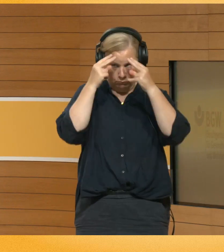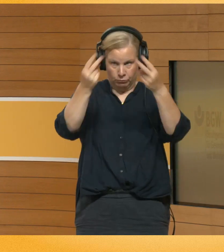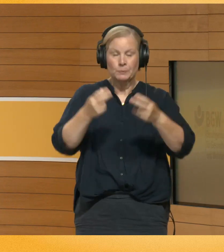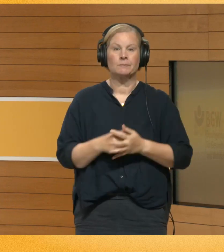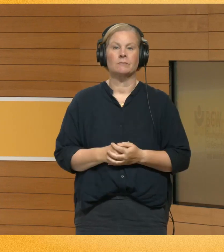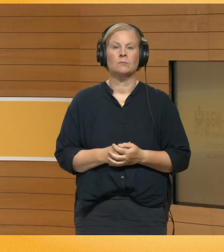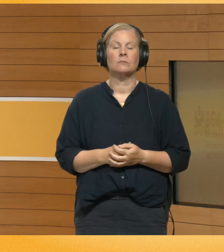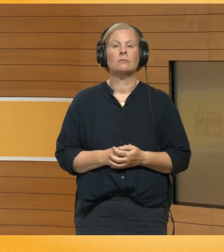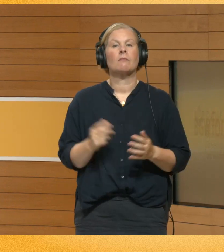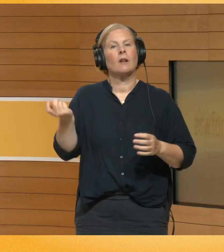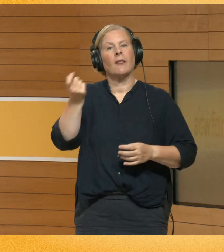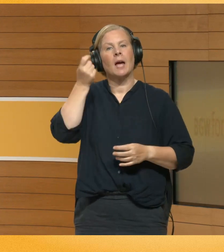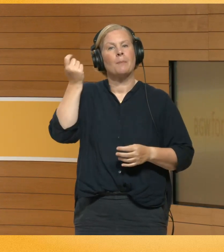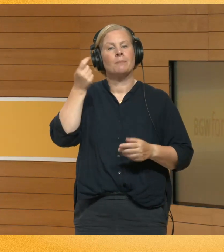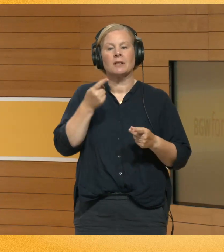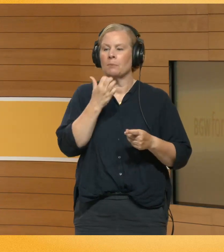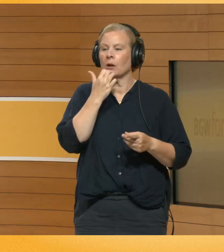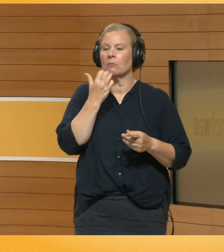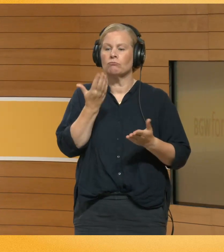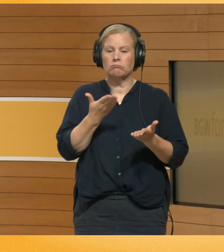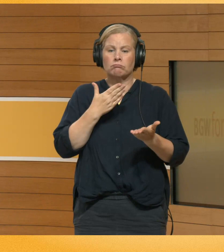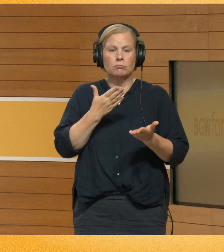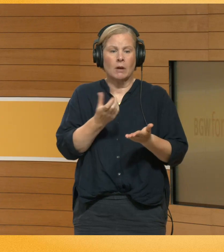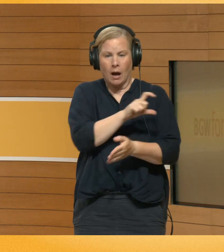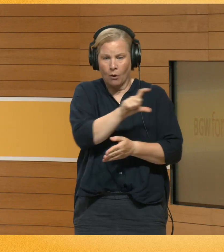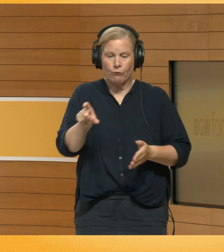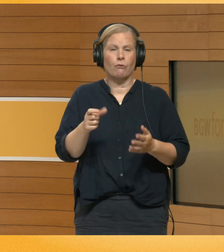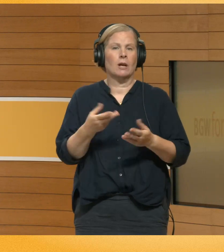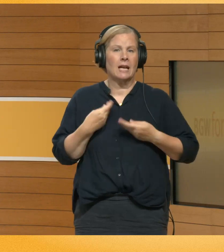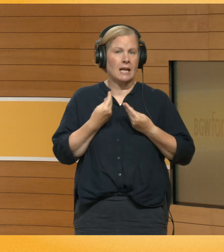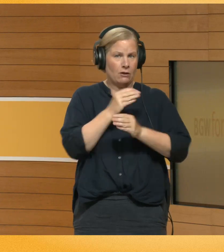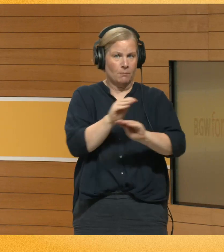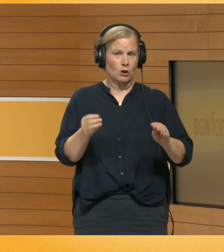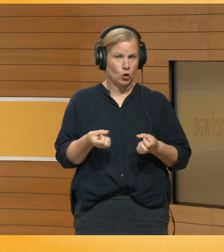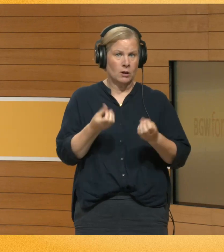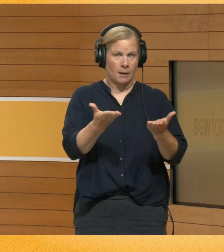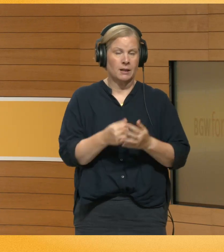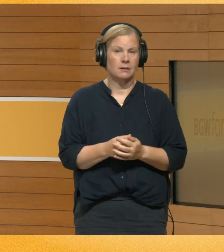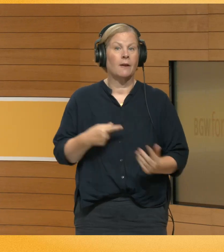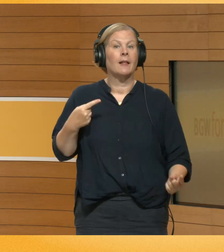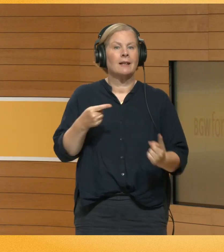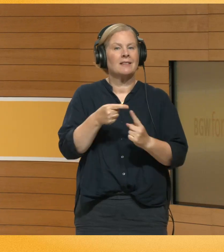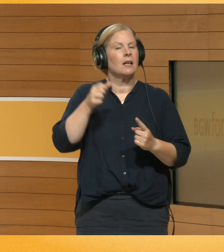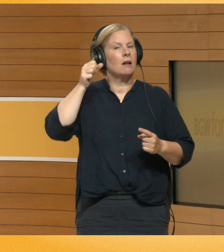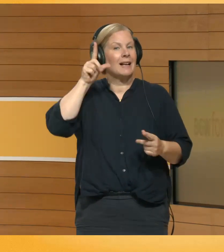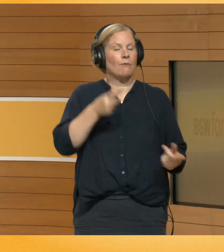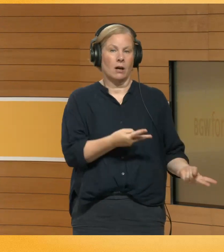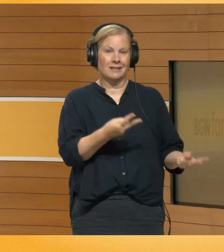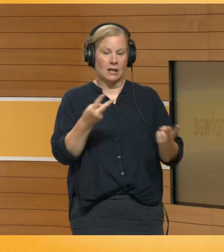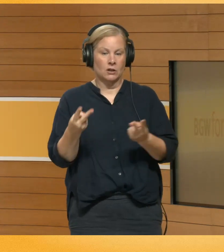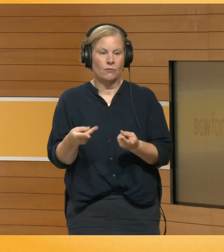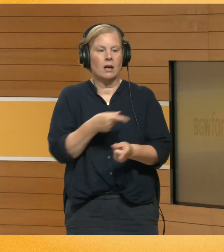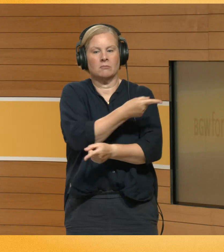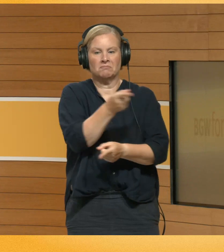look it up. It's freely accessible. With this website, we want to provide organizations everything they need in order